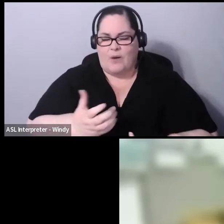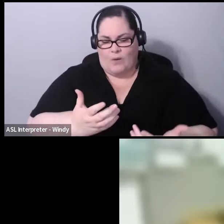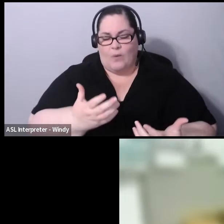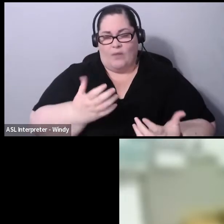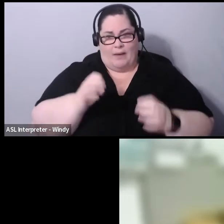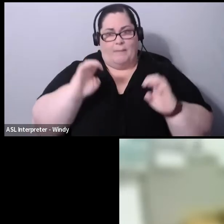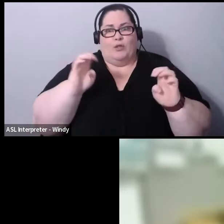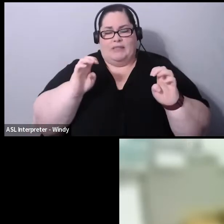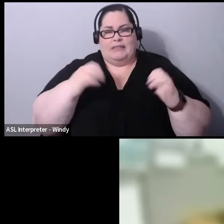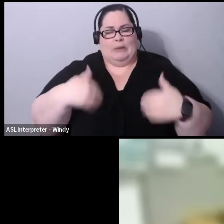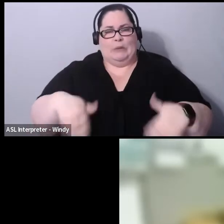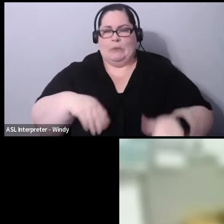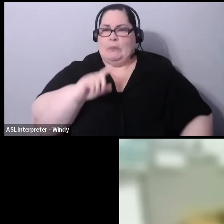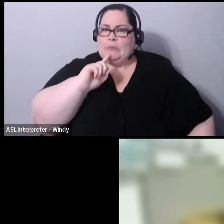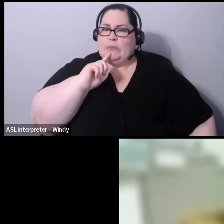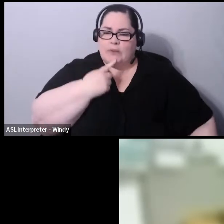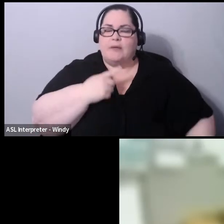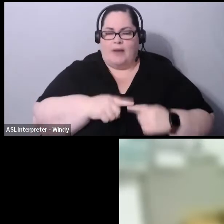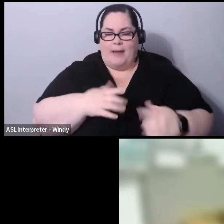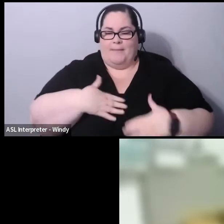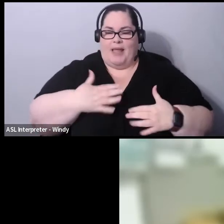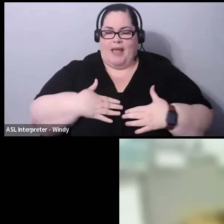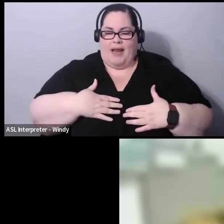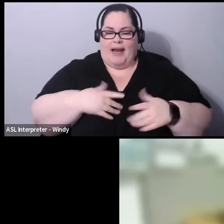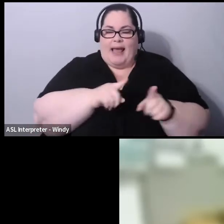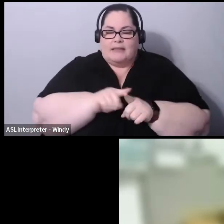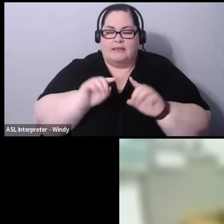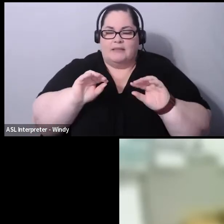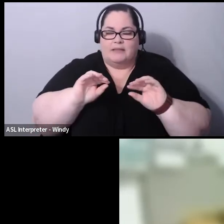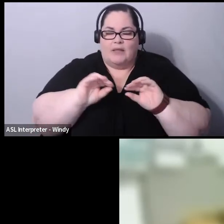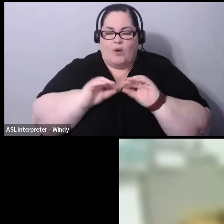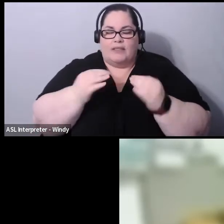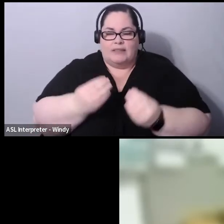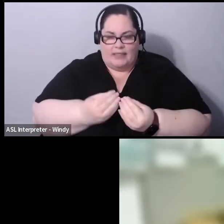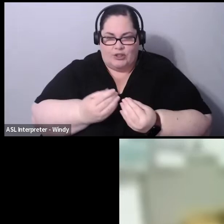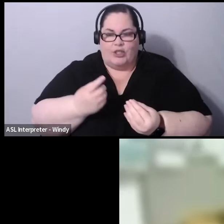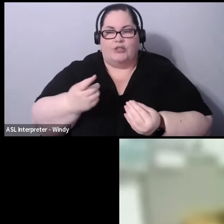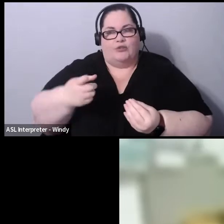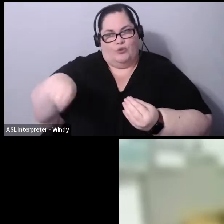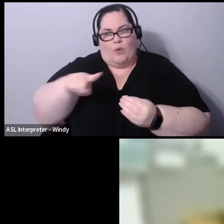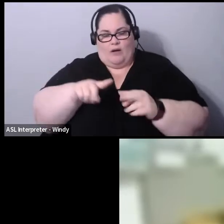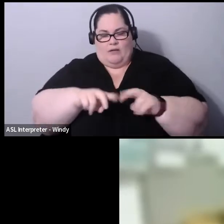that as an organization, you're looking at it.